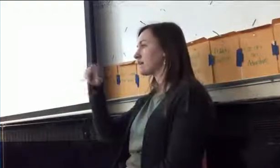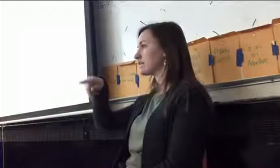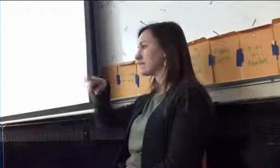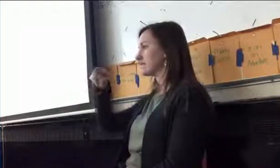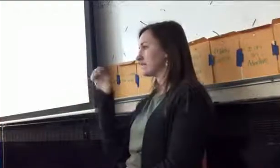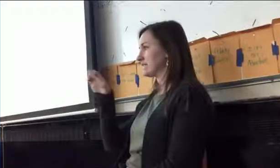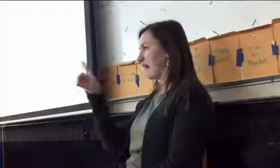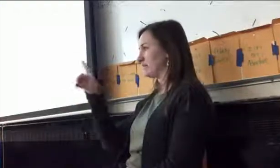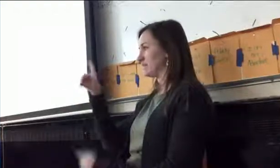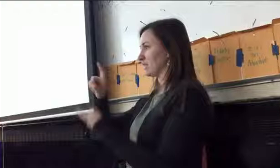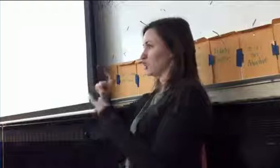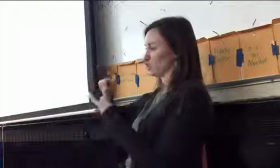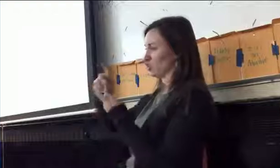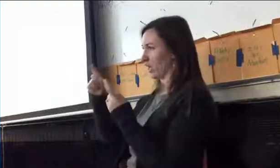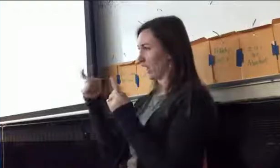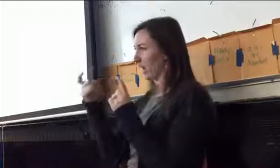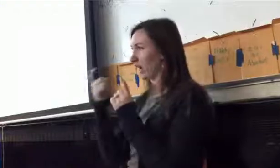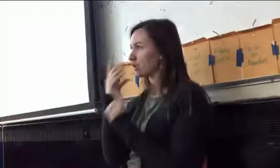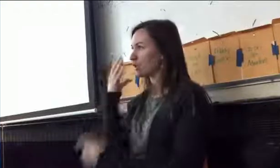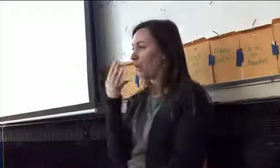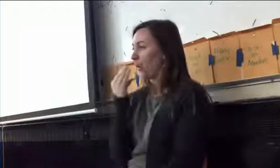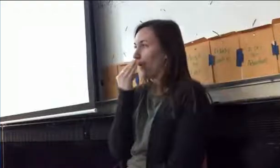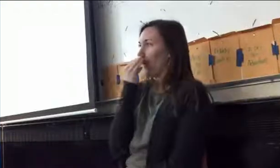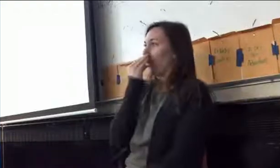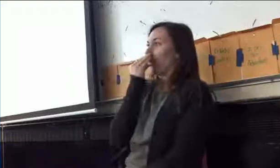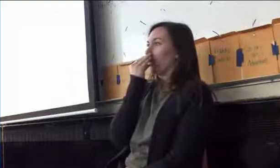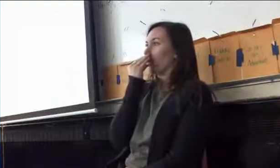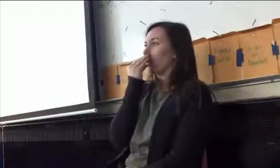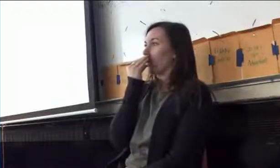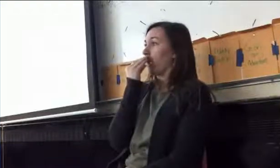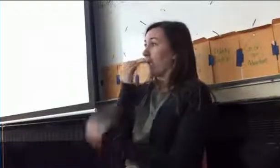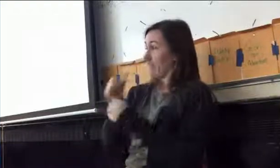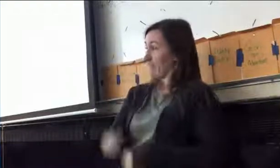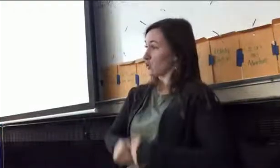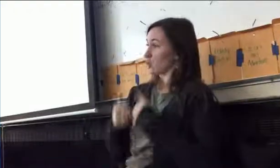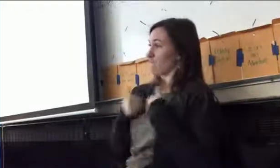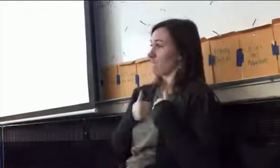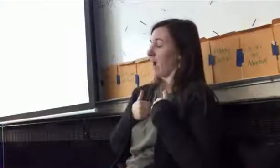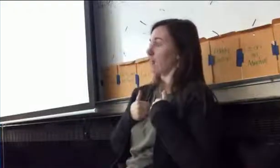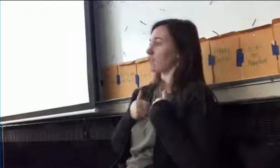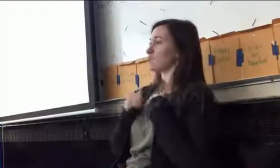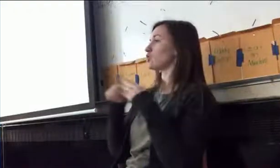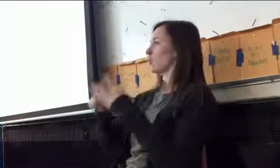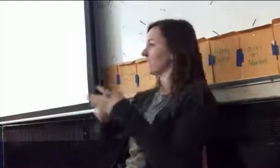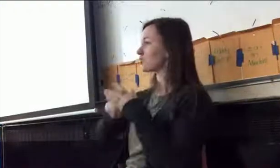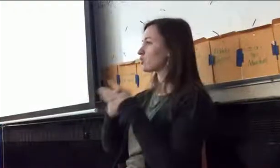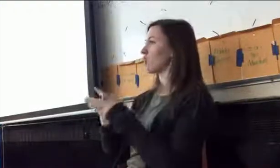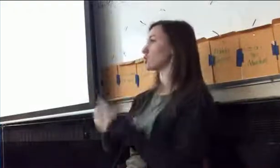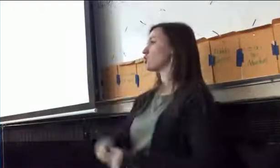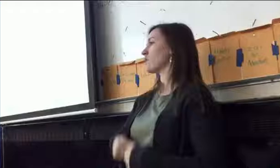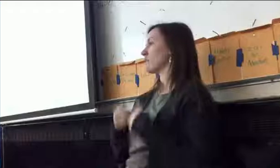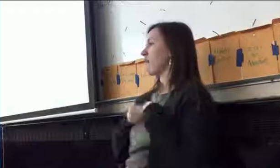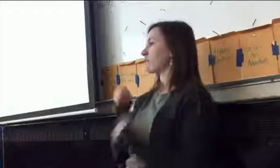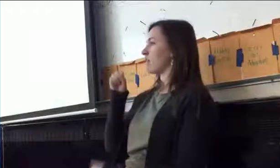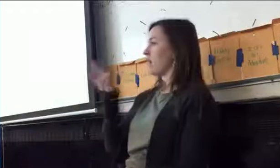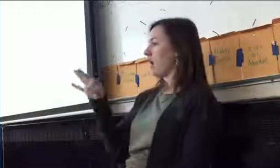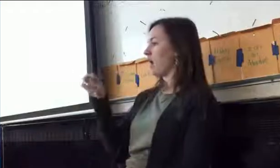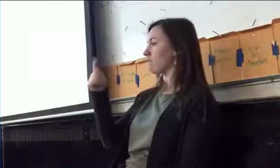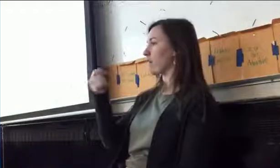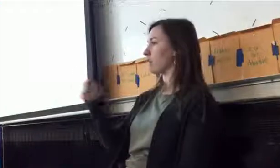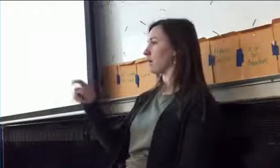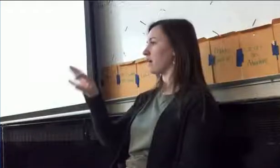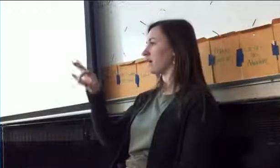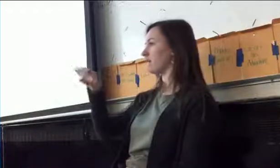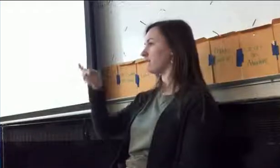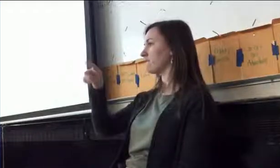get what they need in order to survive. This is what is known as survival of the fittest. Now what happens is this whole idea of adaptation,